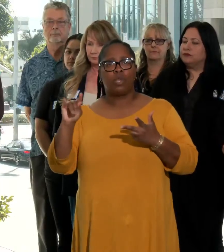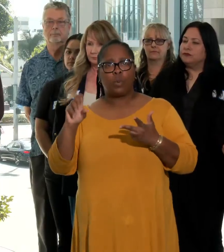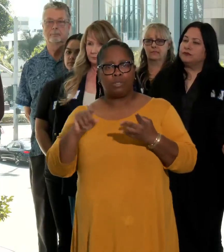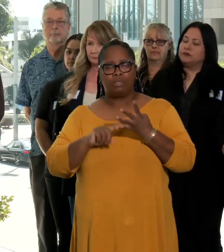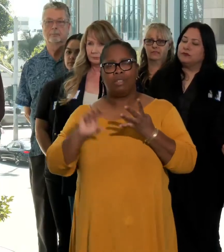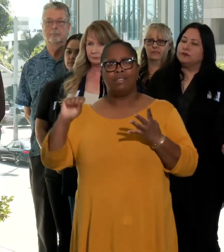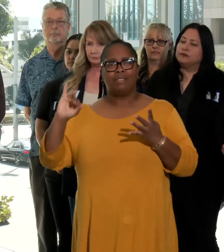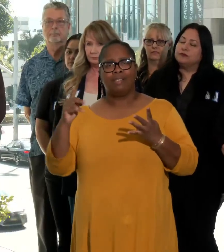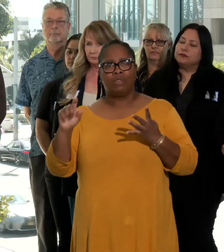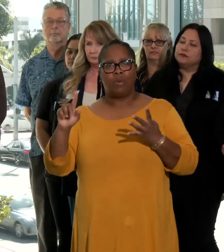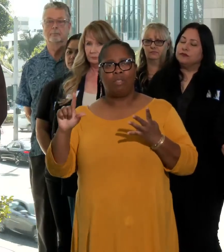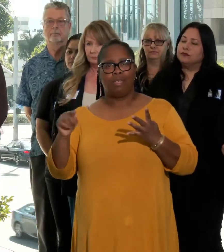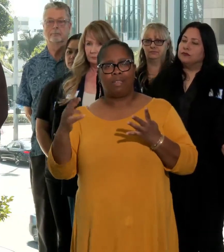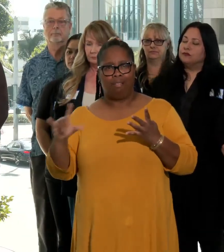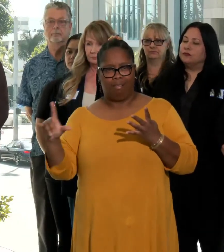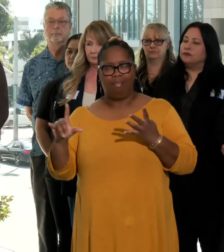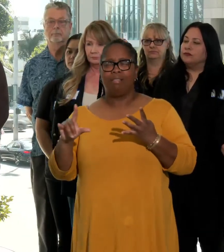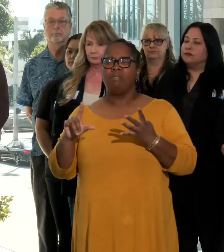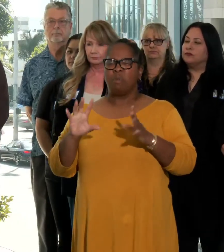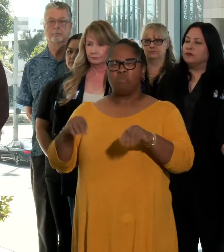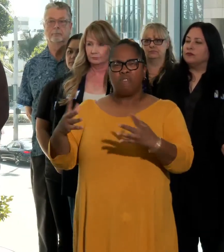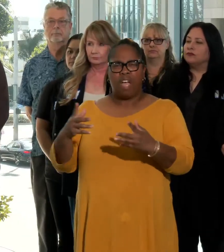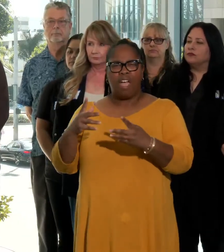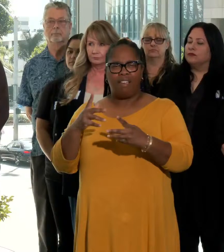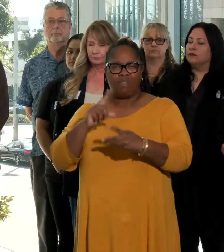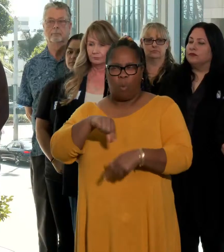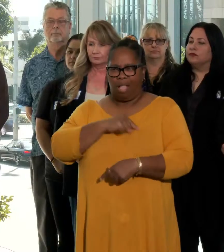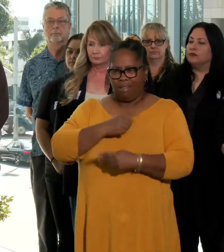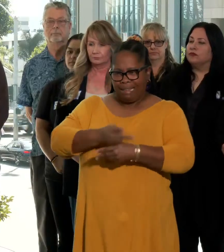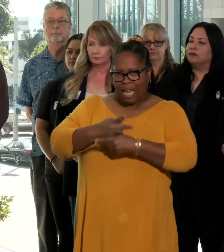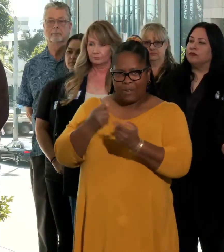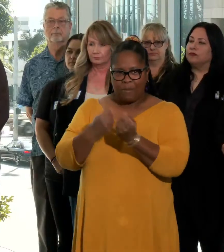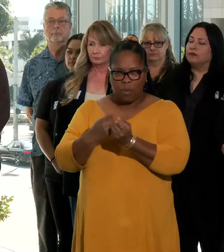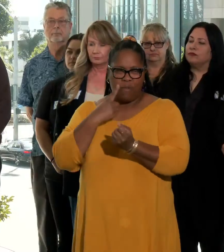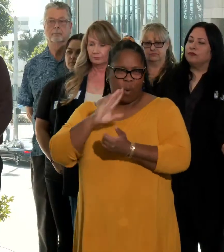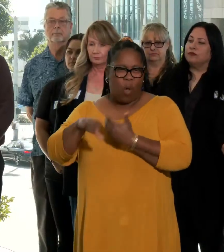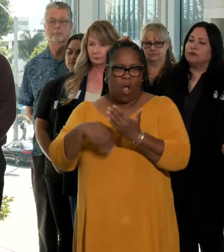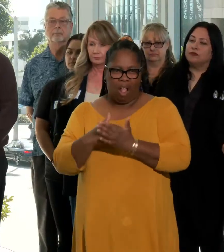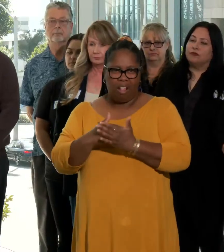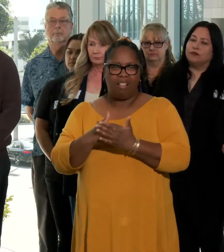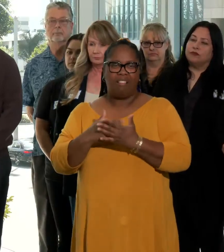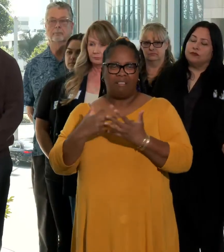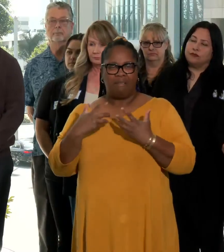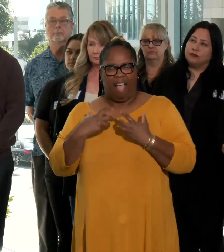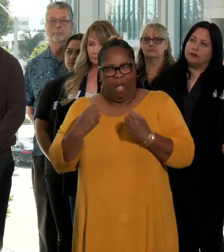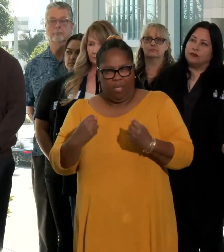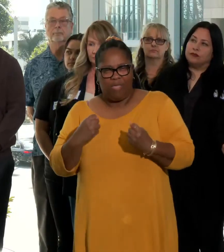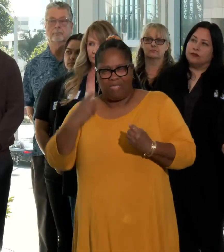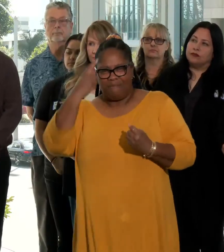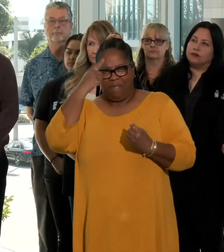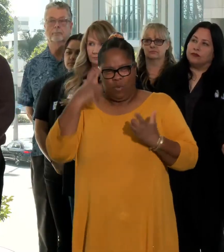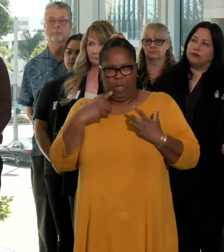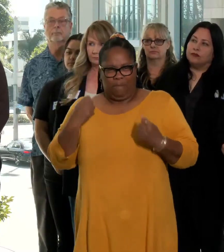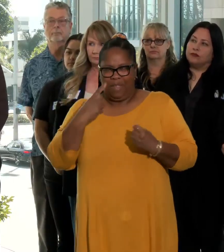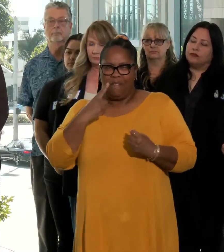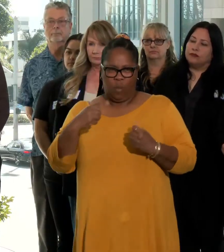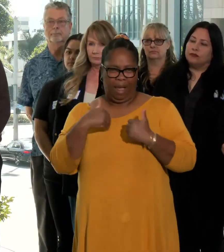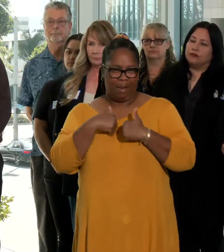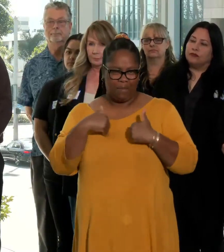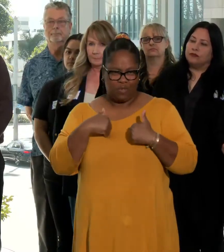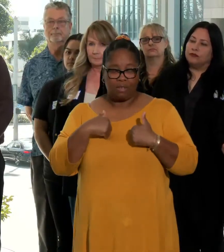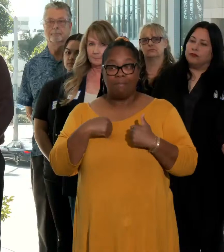quality care and support the safety, health, and well-being of all the animals in our care. We also help animals find their forever